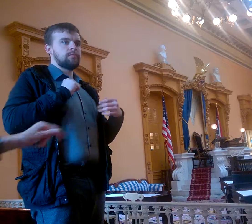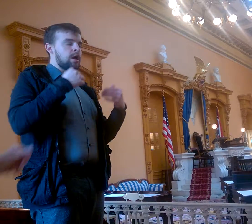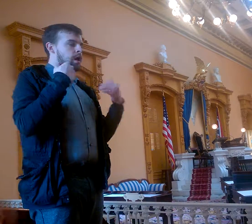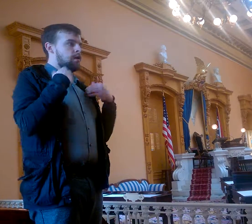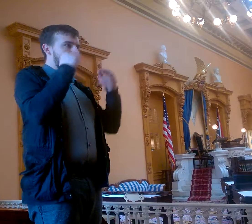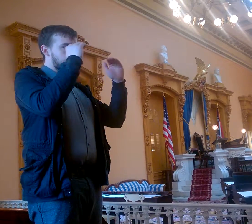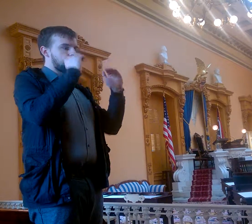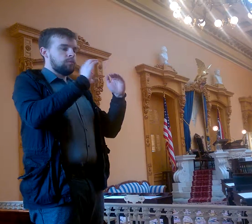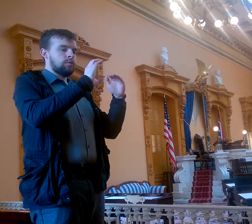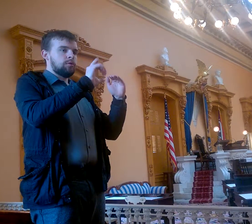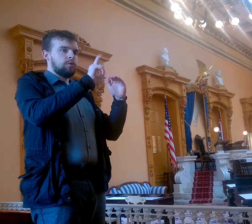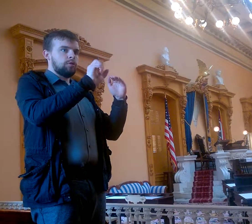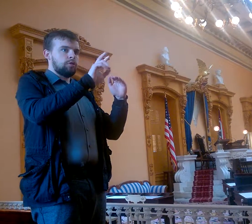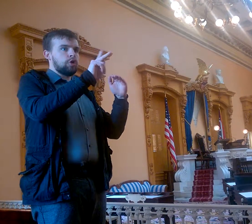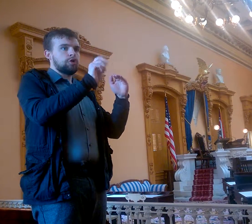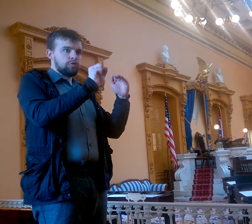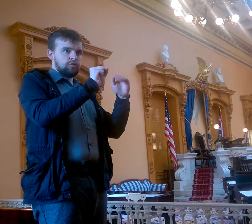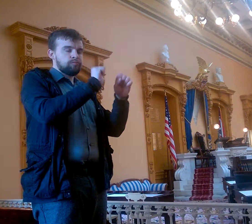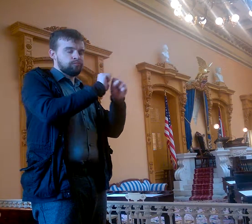again.